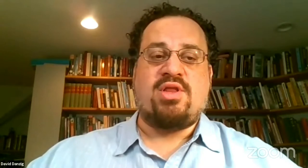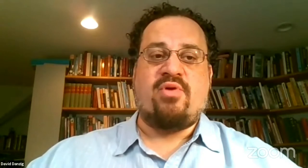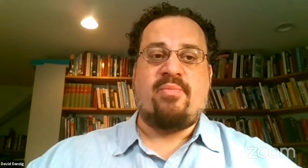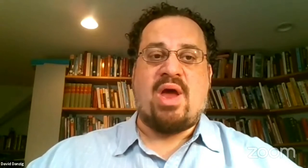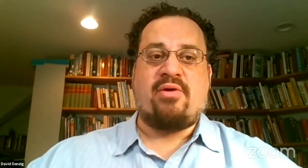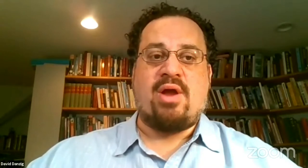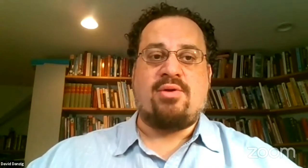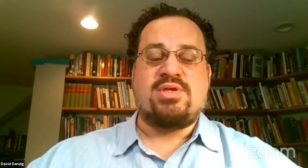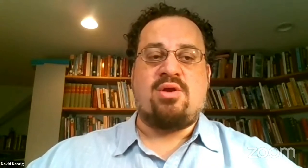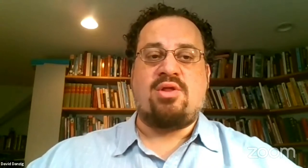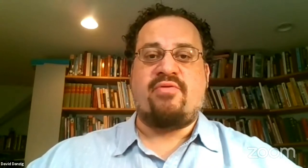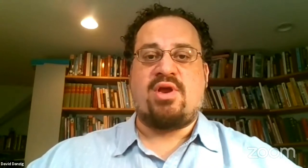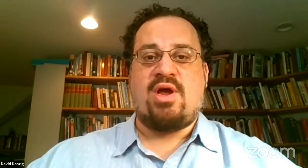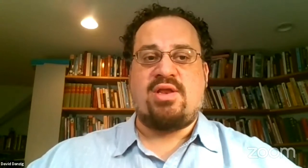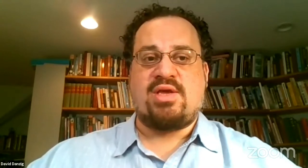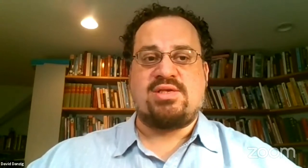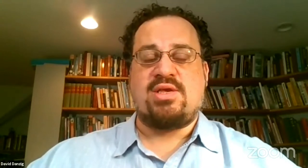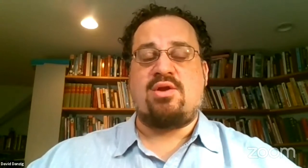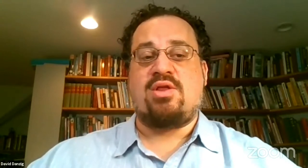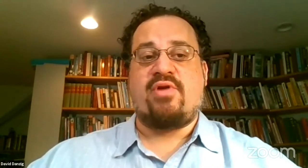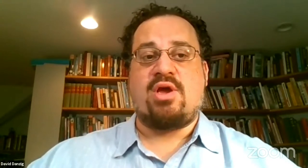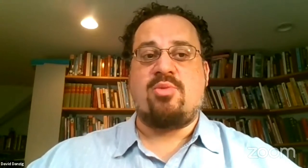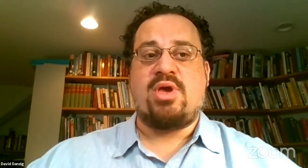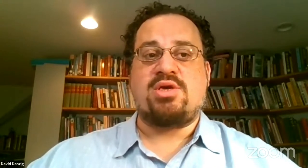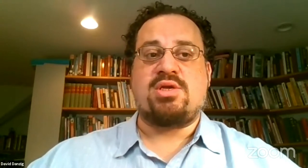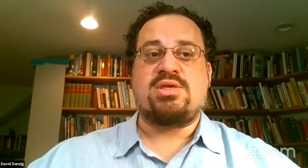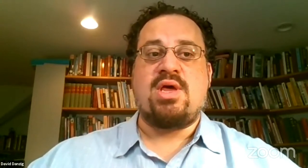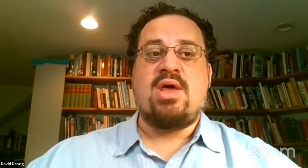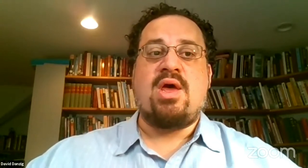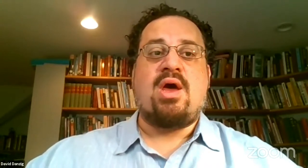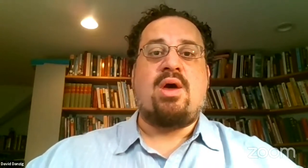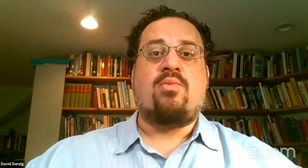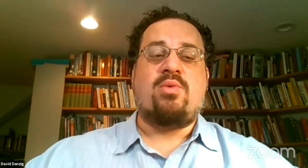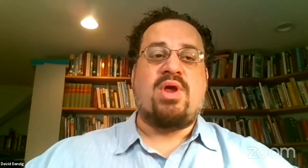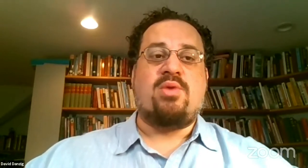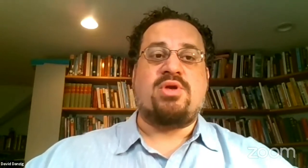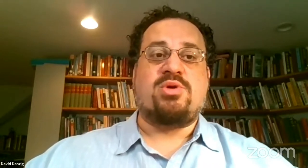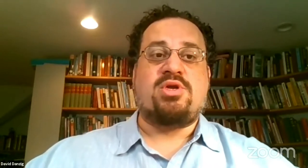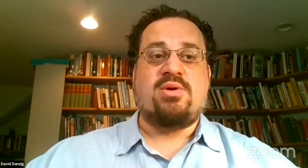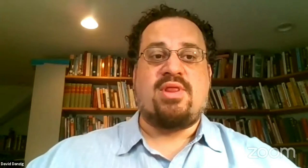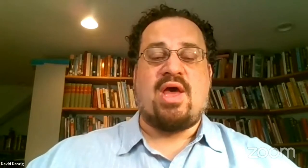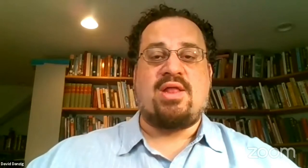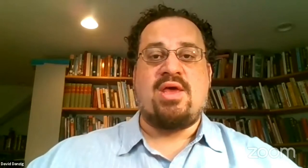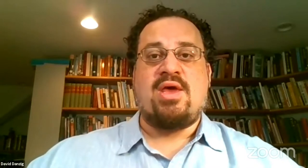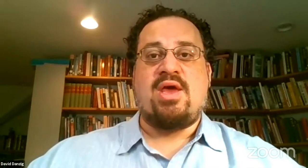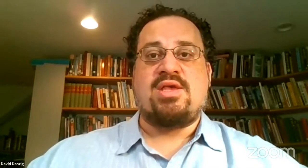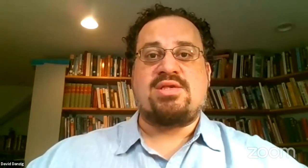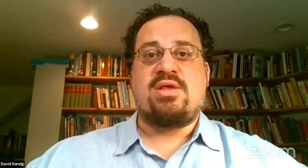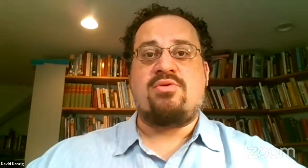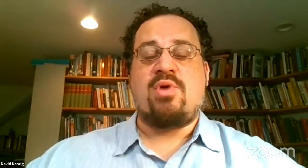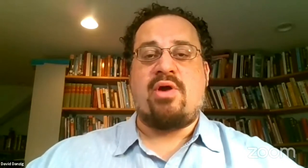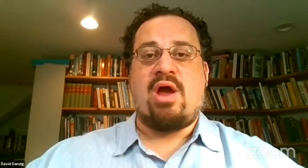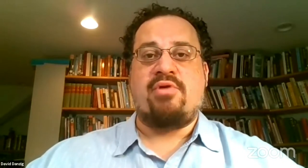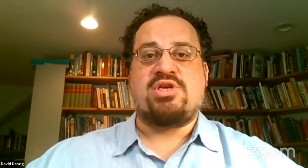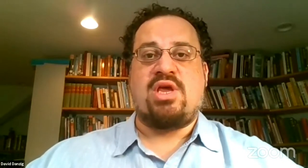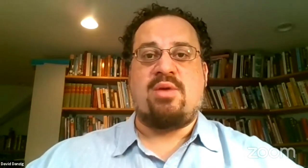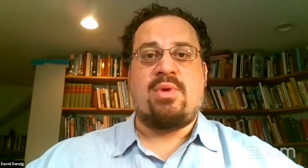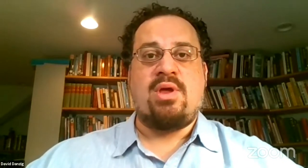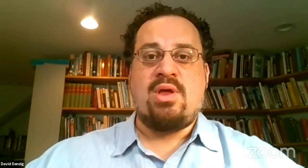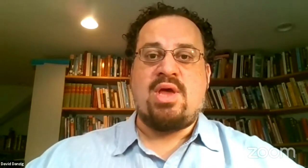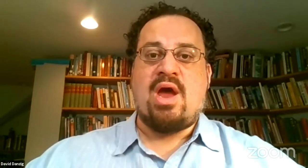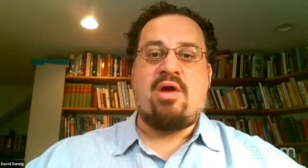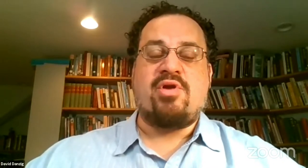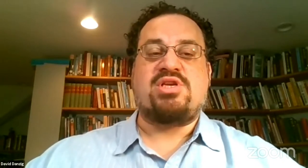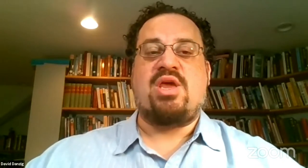of all different backgrounds and all different contexts and all different occupations. One way in which we're doing that is through our outreach